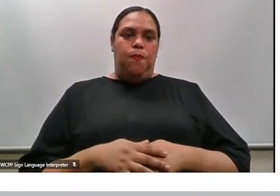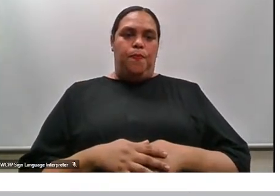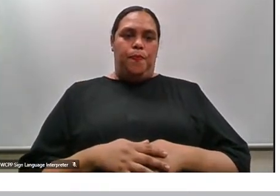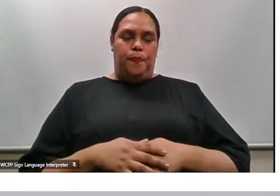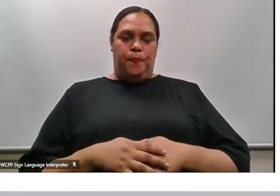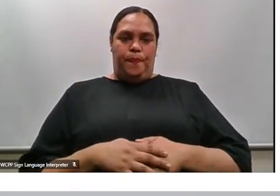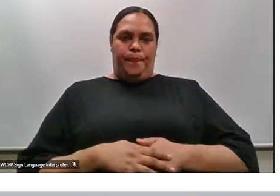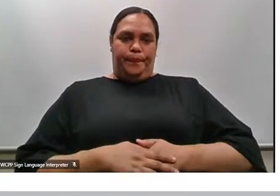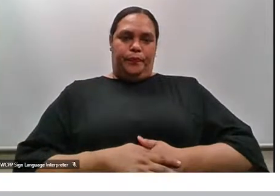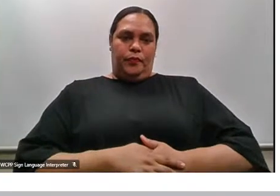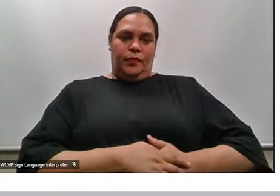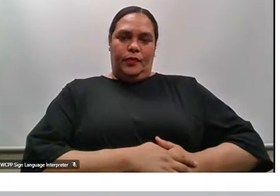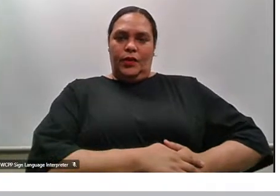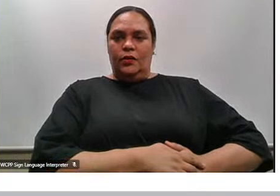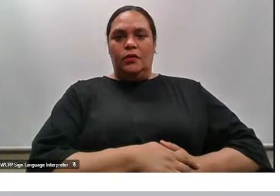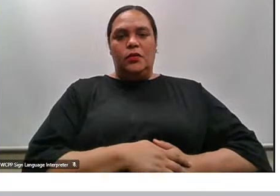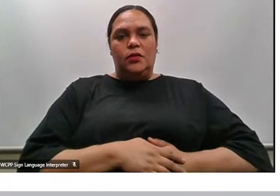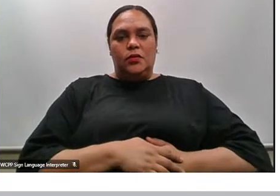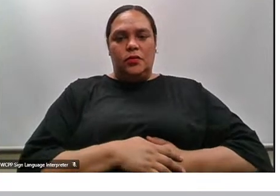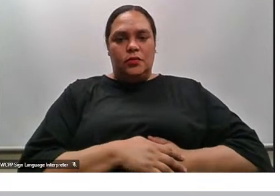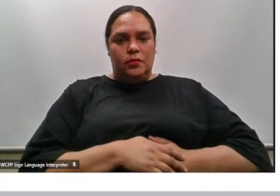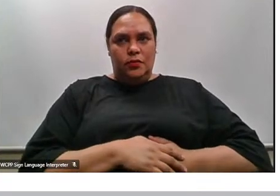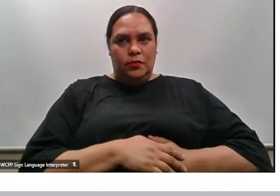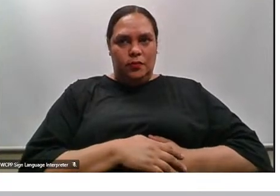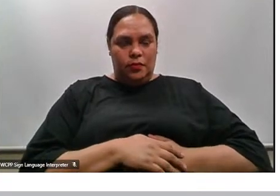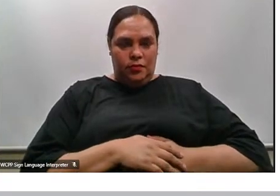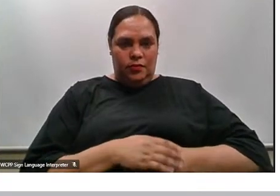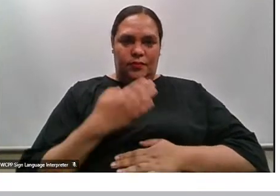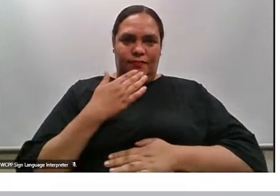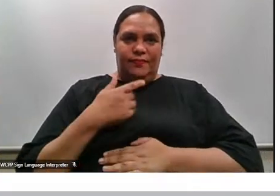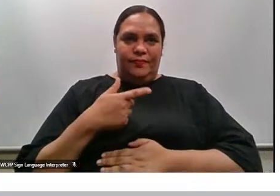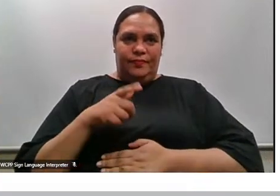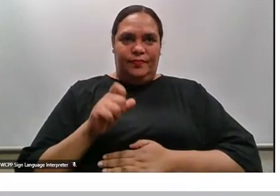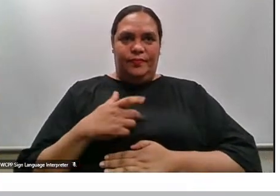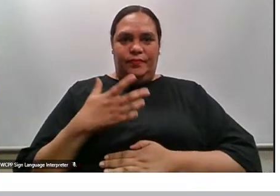Thank you, Chair. Chair, I've got